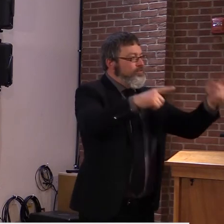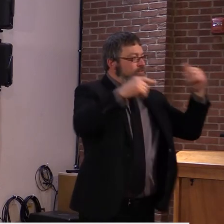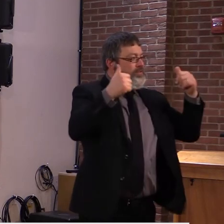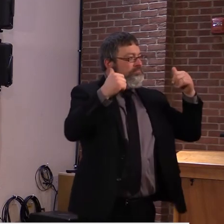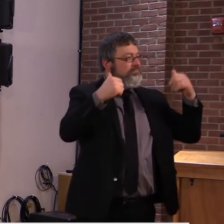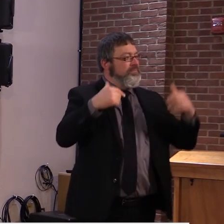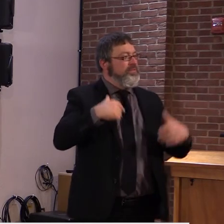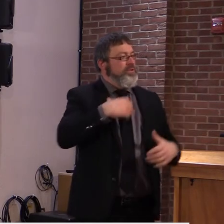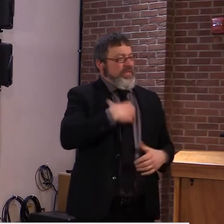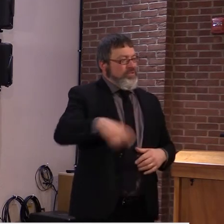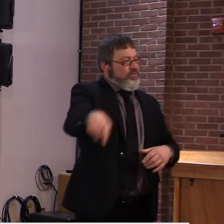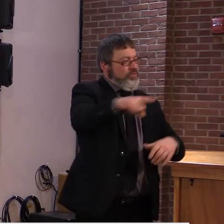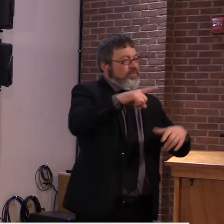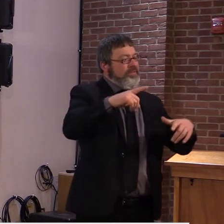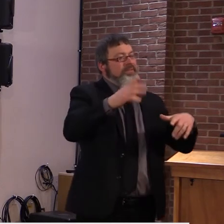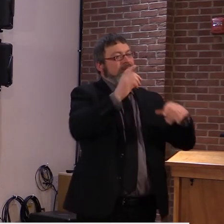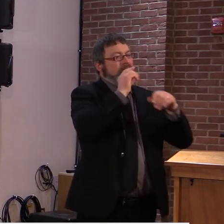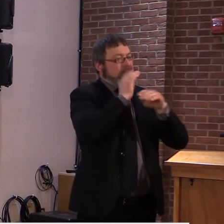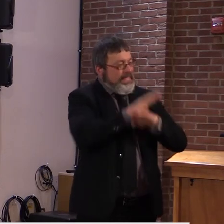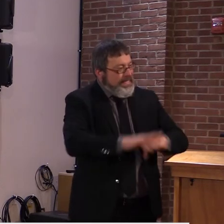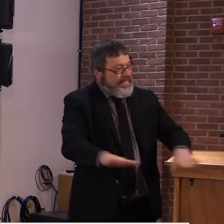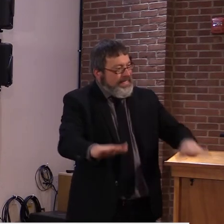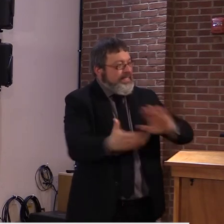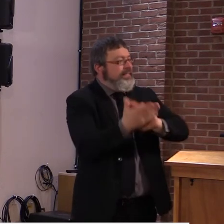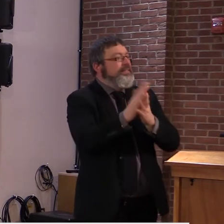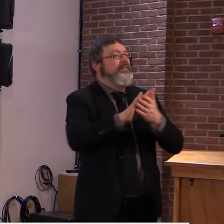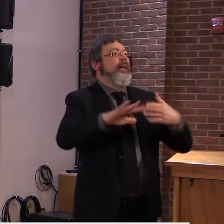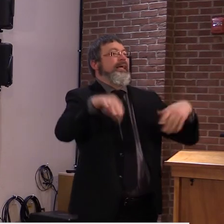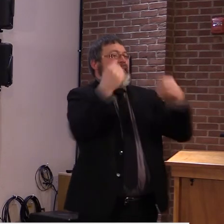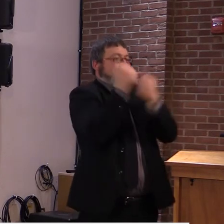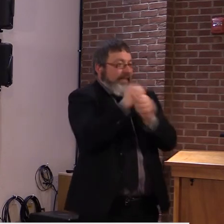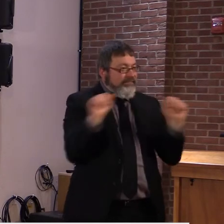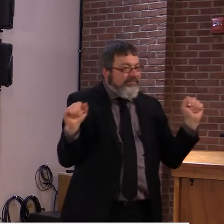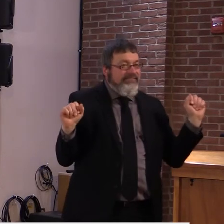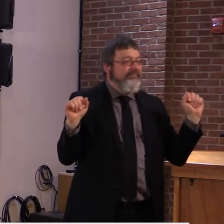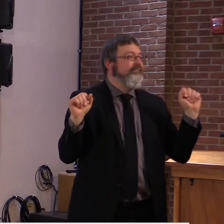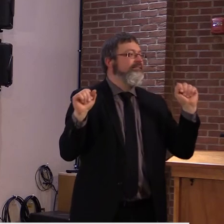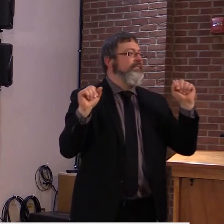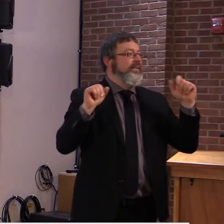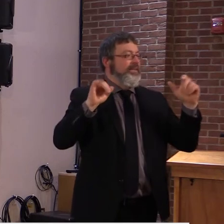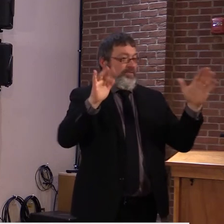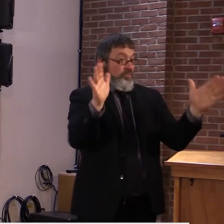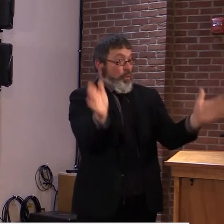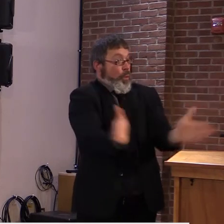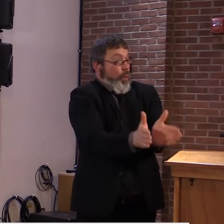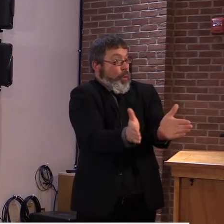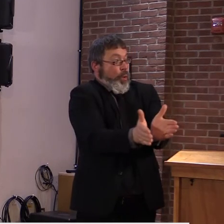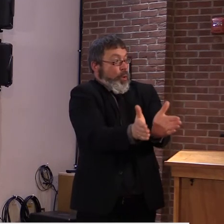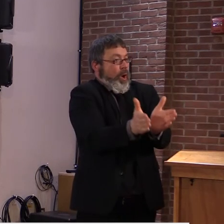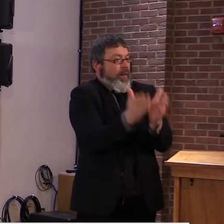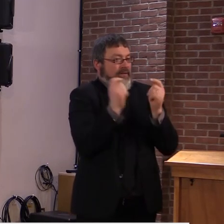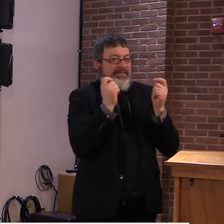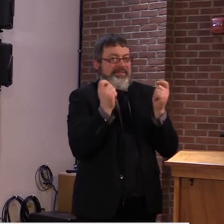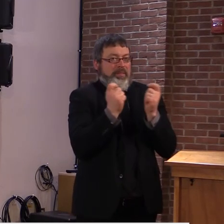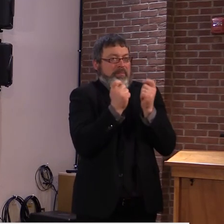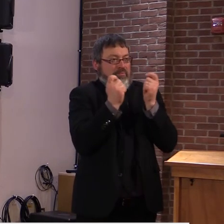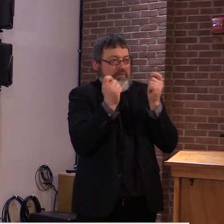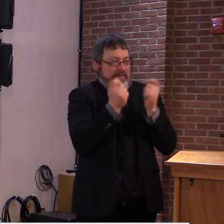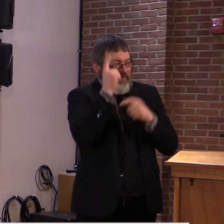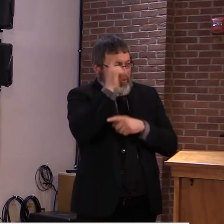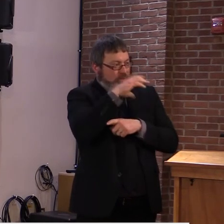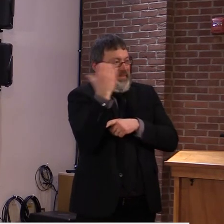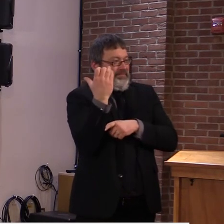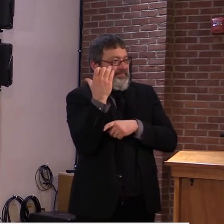very, very peaceful, safe, and small celebration for those who celebrate Christmas in the